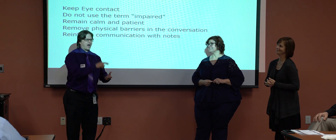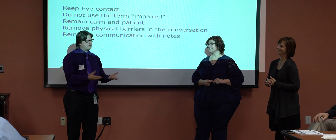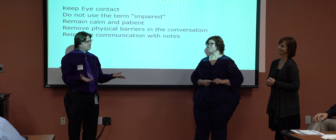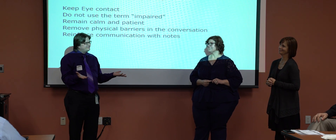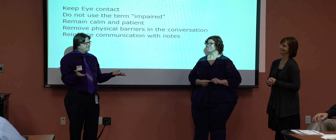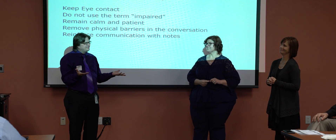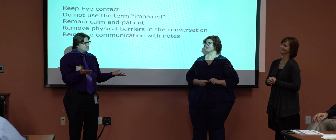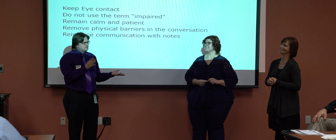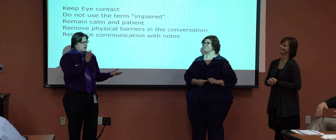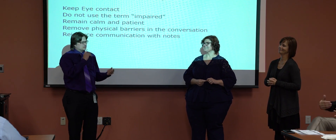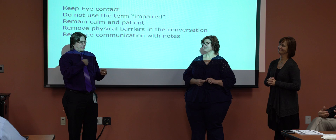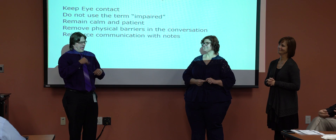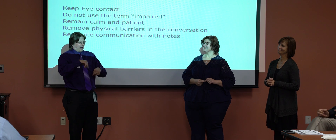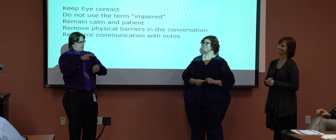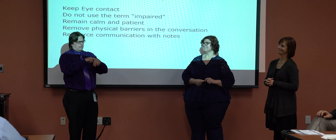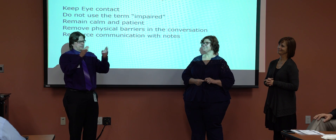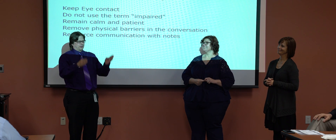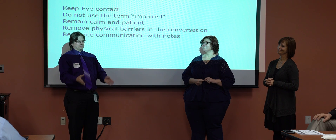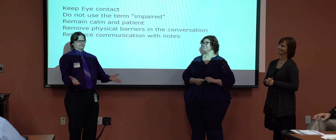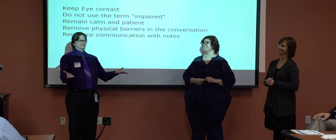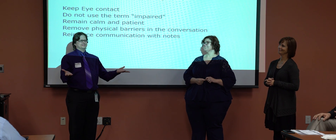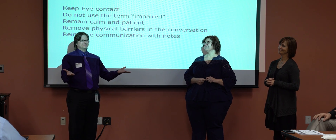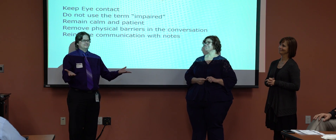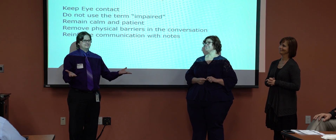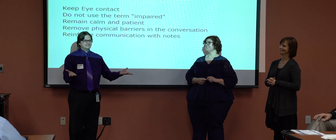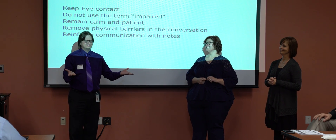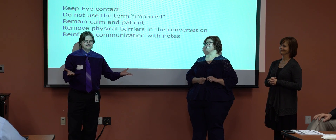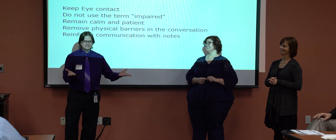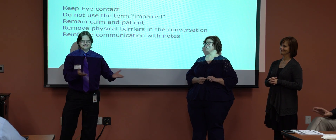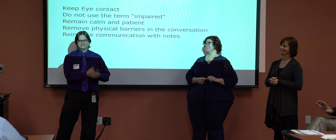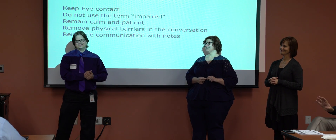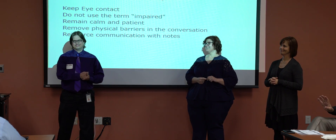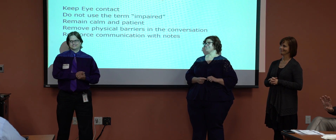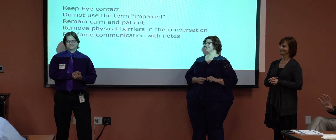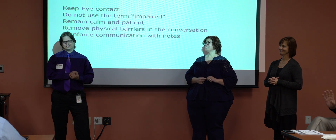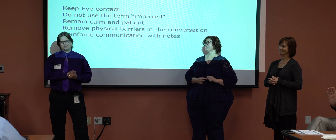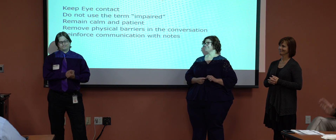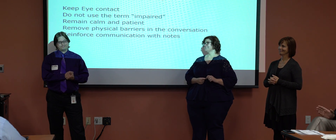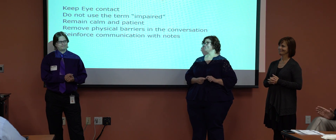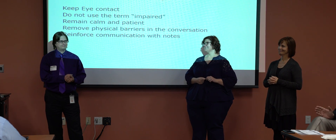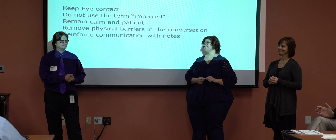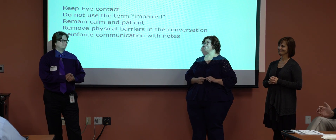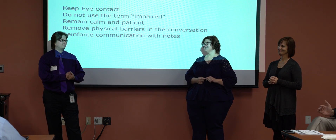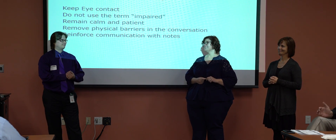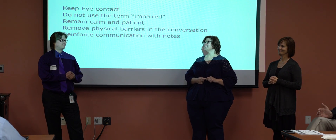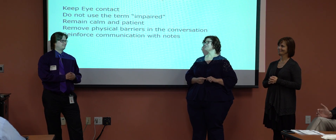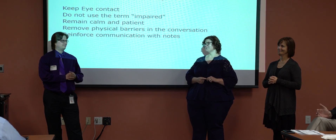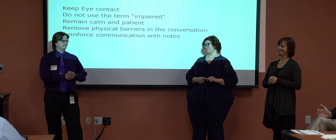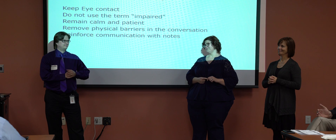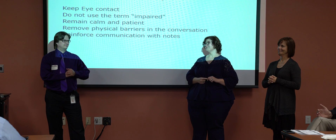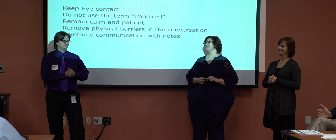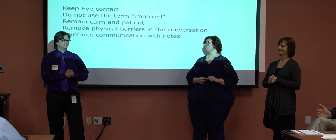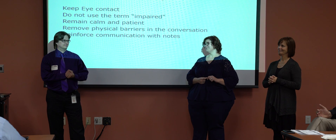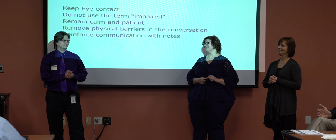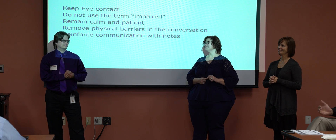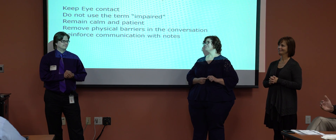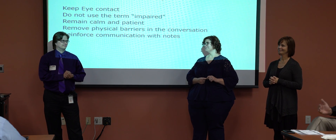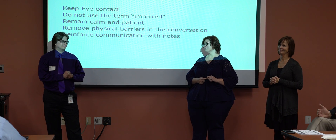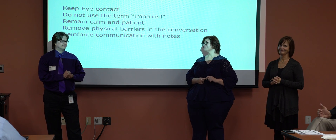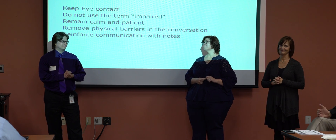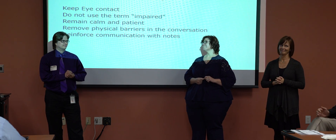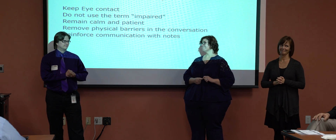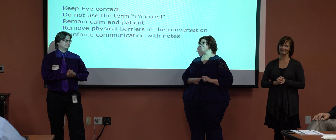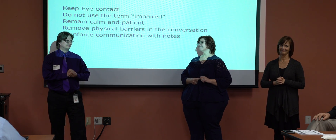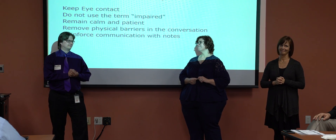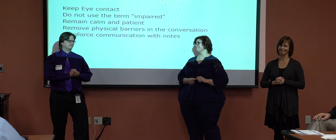I'm talking with a representative, and the representative will say, tell him. And it's like, no, no, no, you can talk to me just as you would any other person. You don't